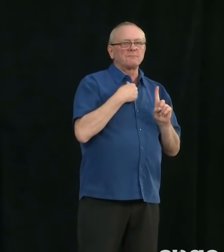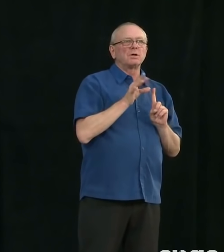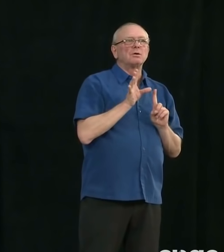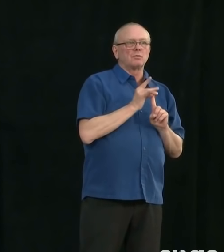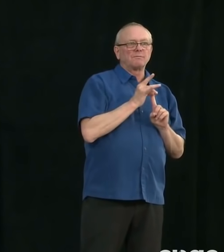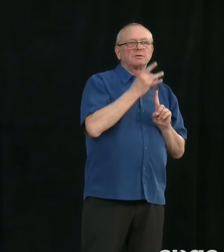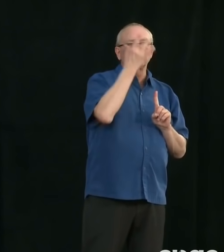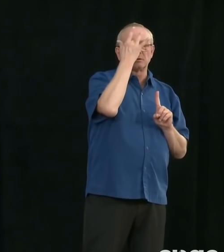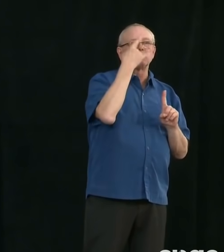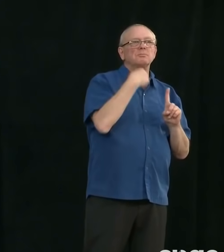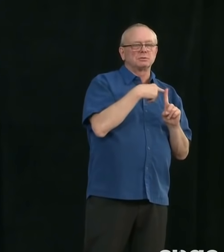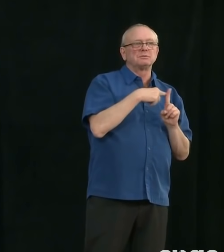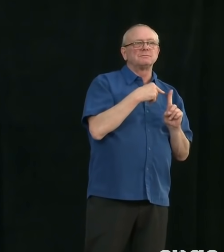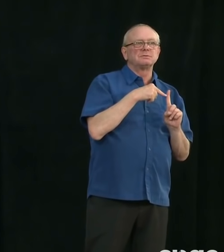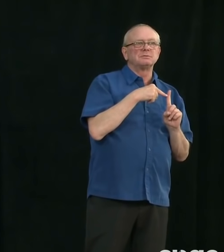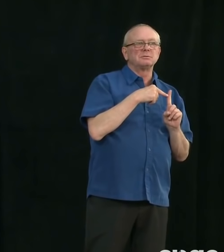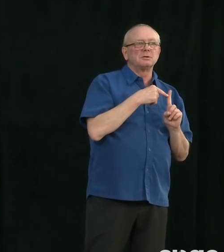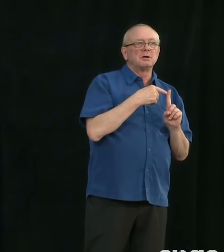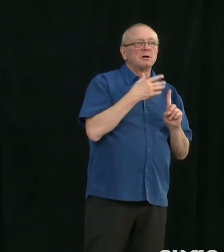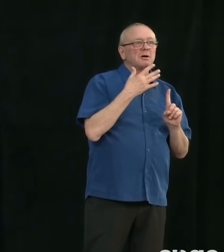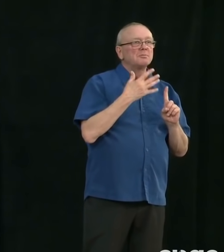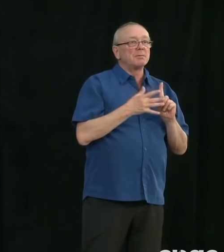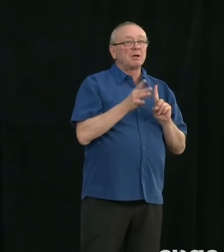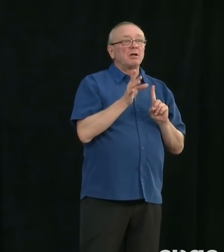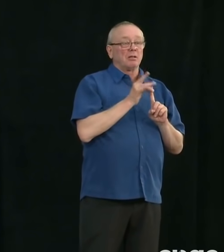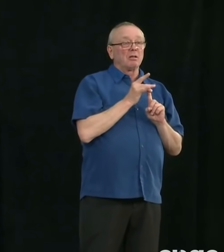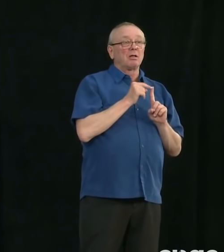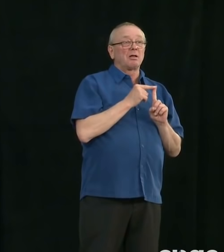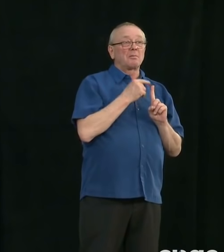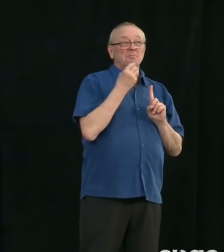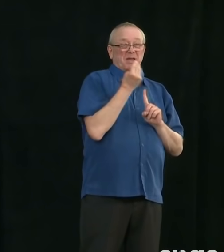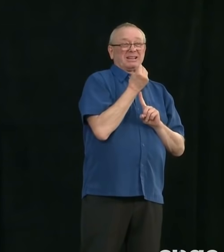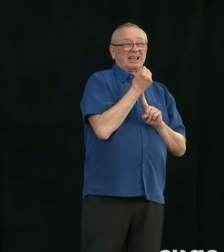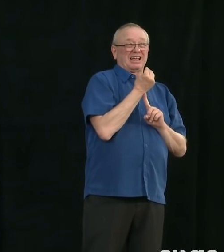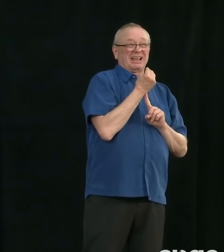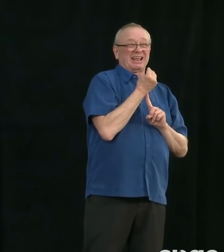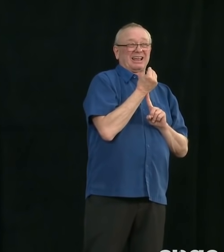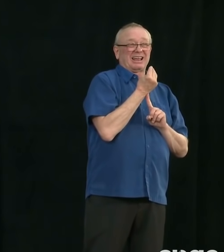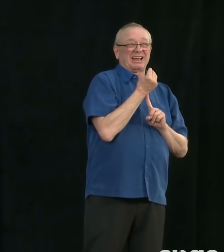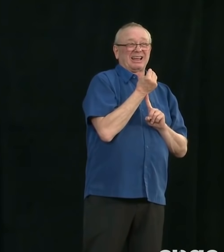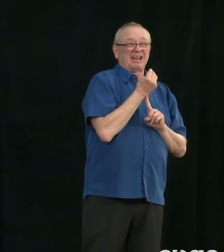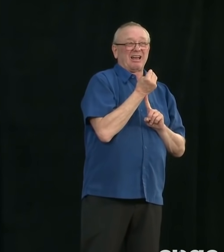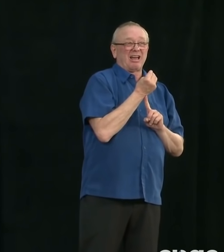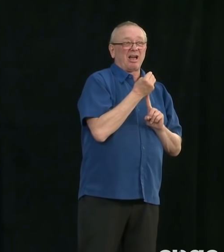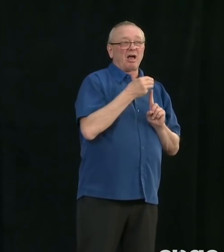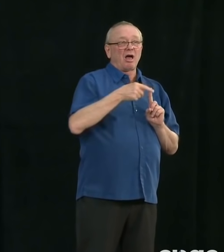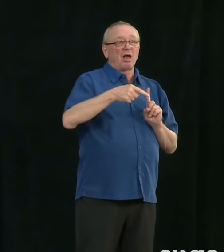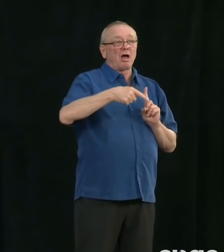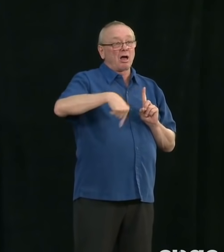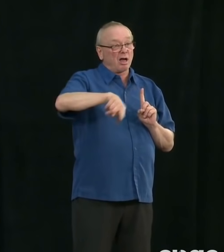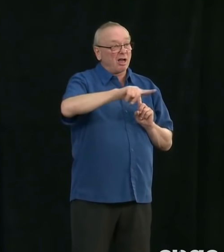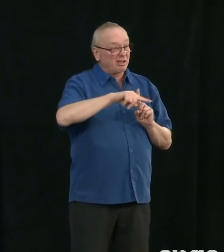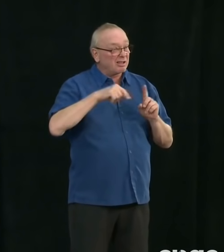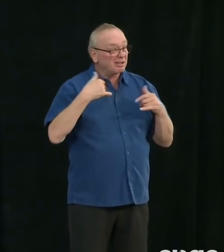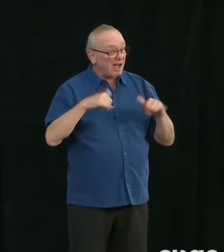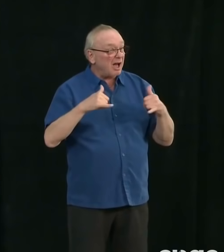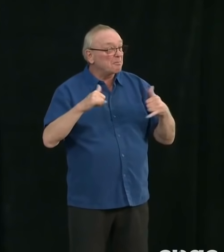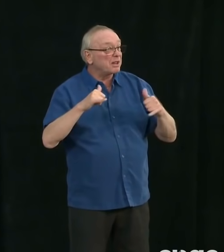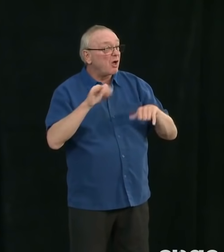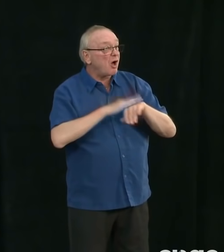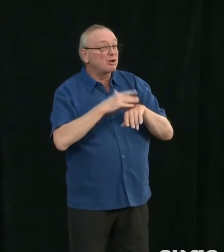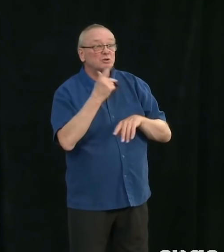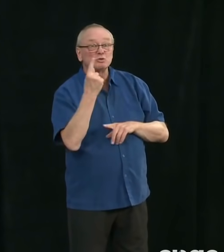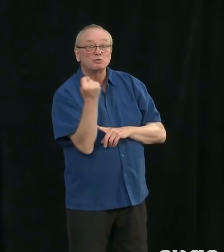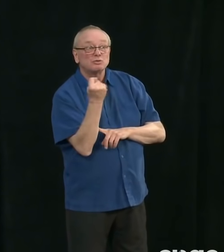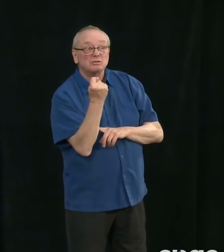test to happen on a Monday and, the rest of that team to play a game on Tuesday. I know it's a hypothetical, but kind of that fundamental idea of